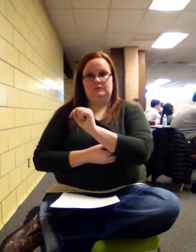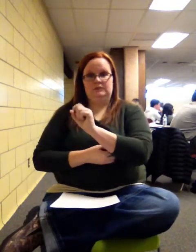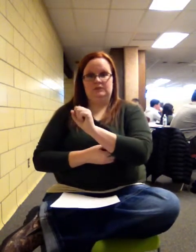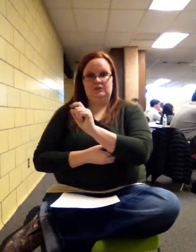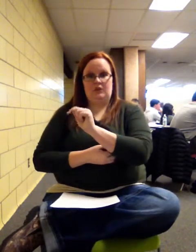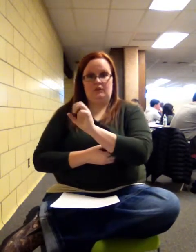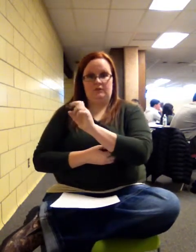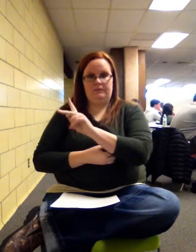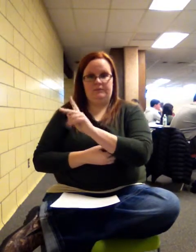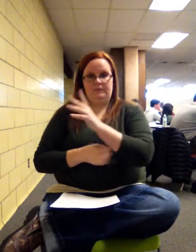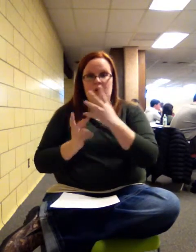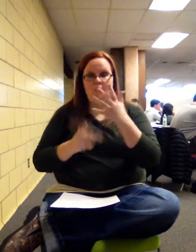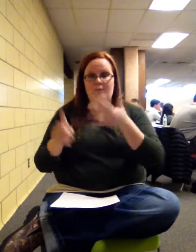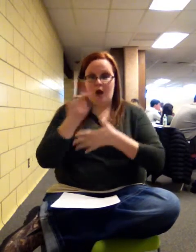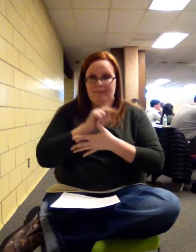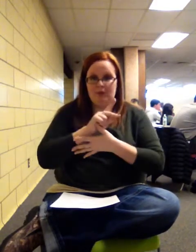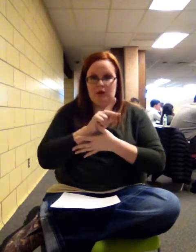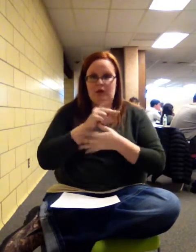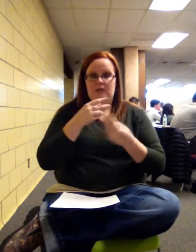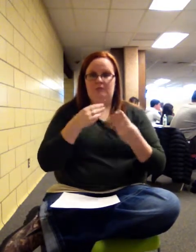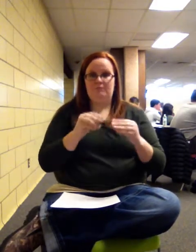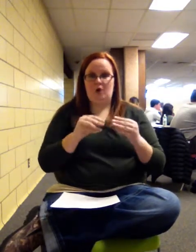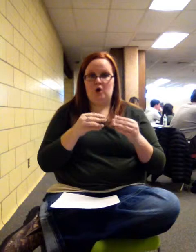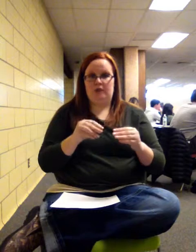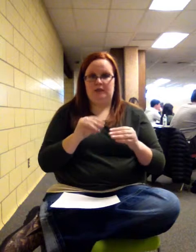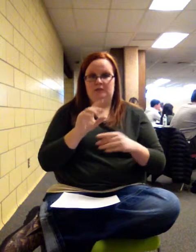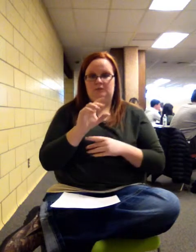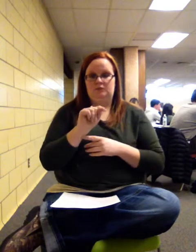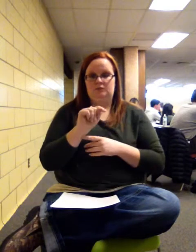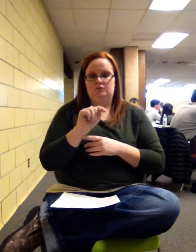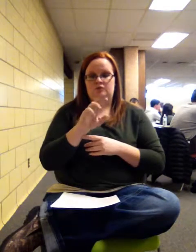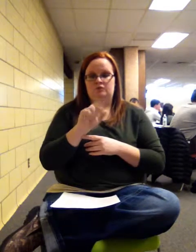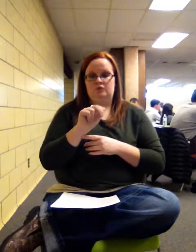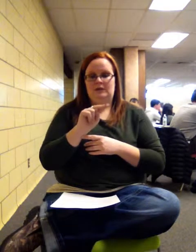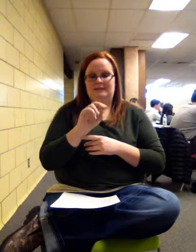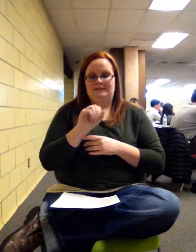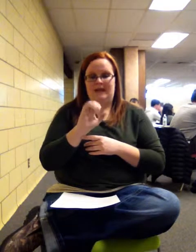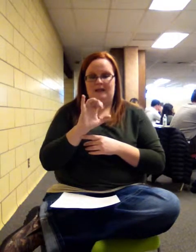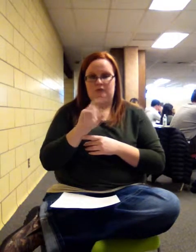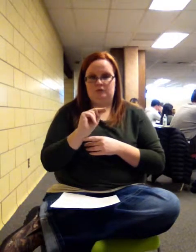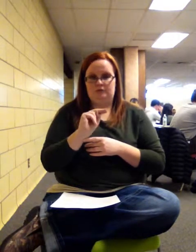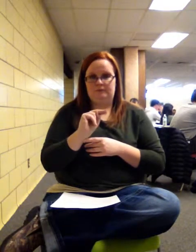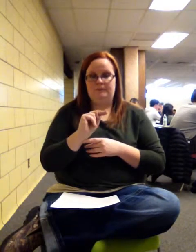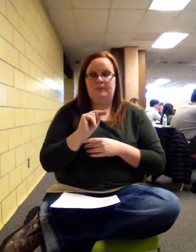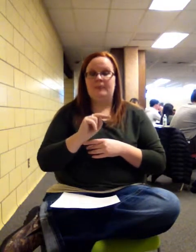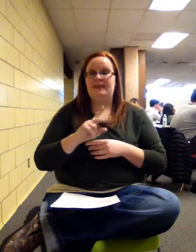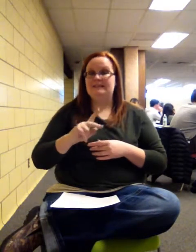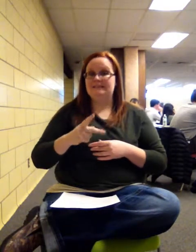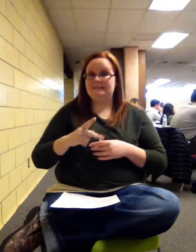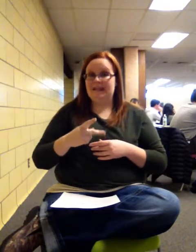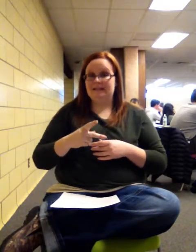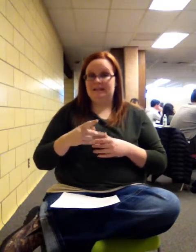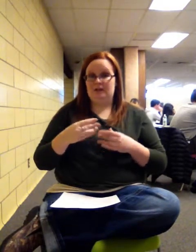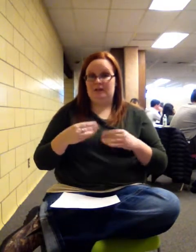The secondary market transaction is when saver number one decides that